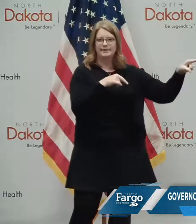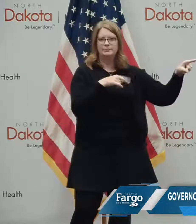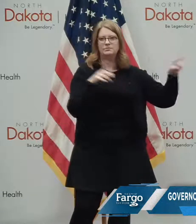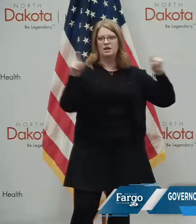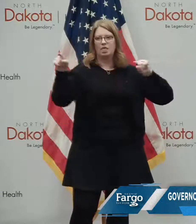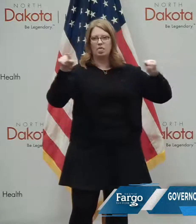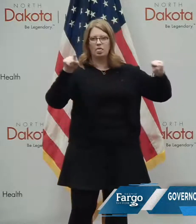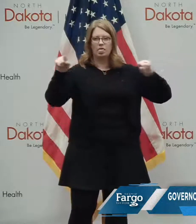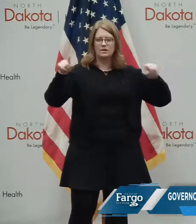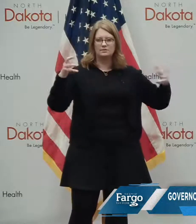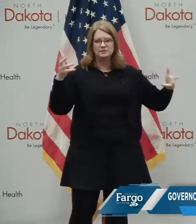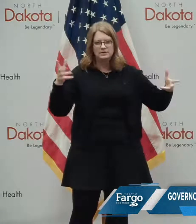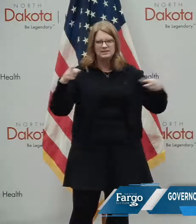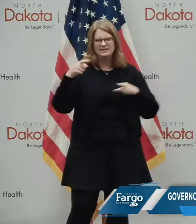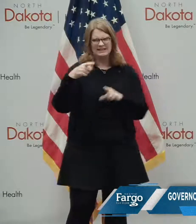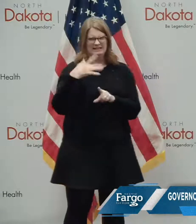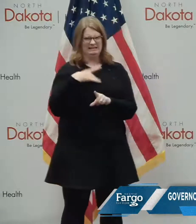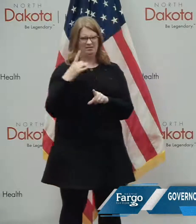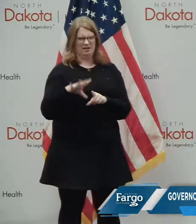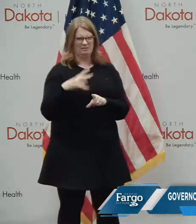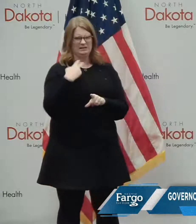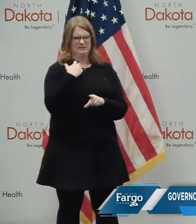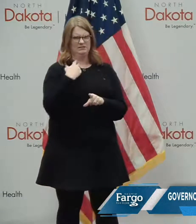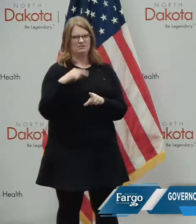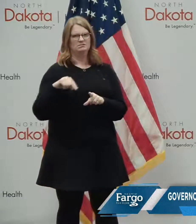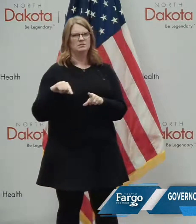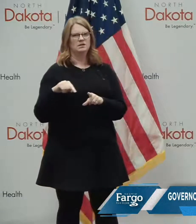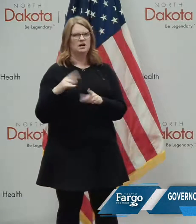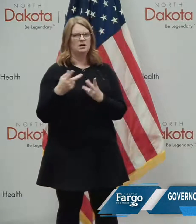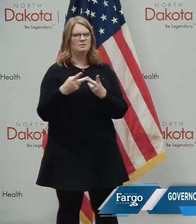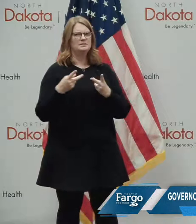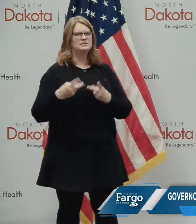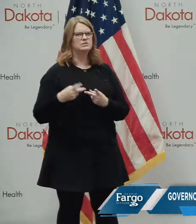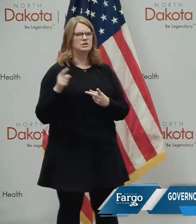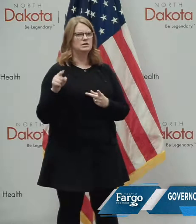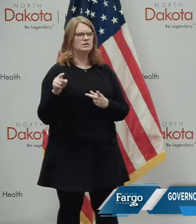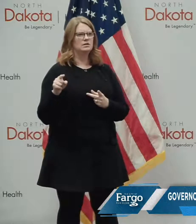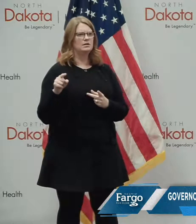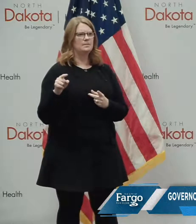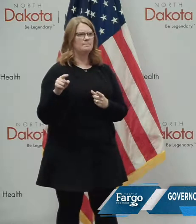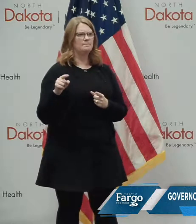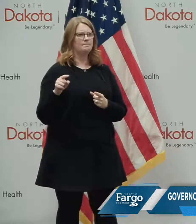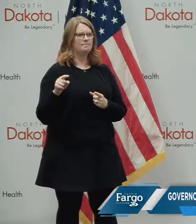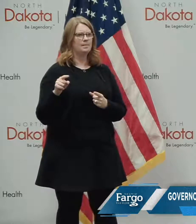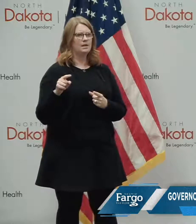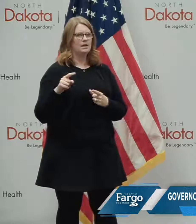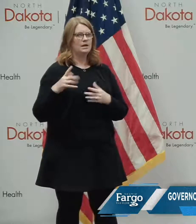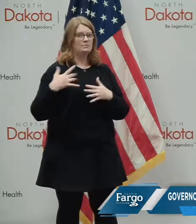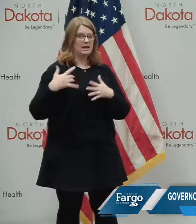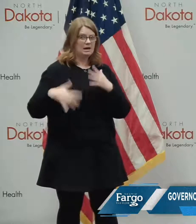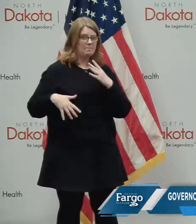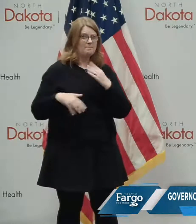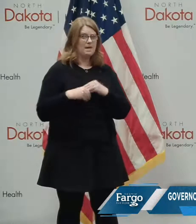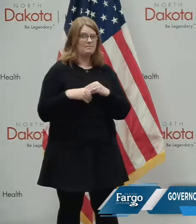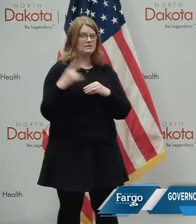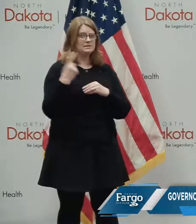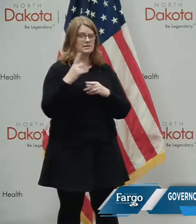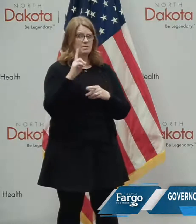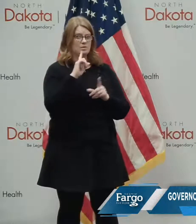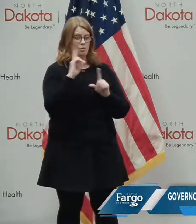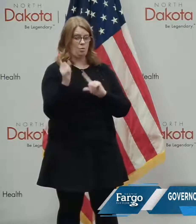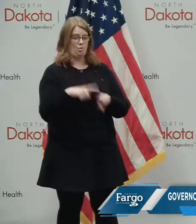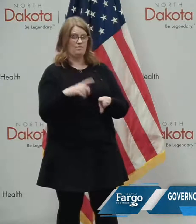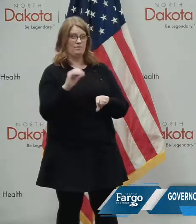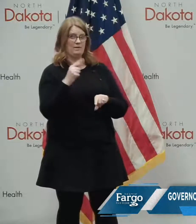he didn't like being put in a position where he made an amendment to somebody else's order from